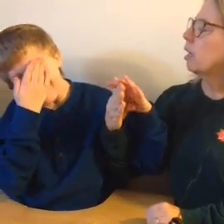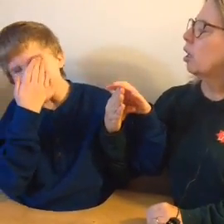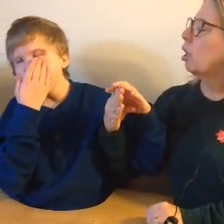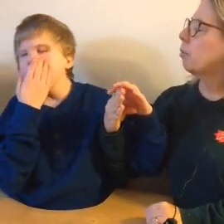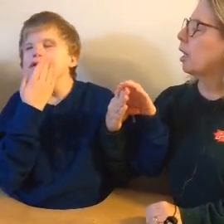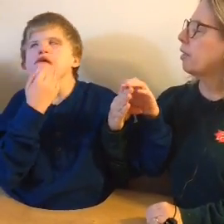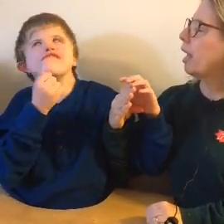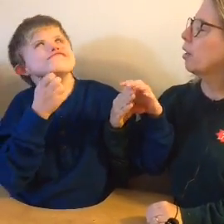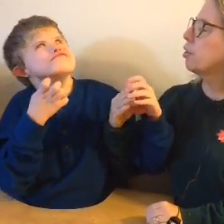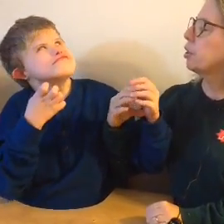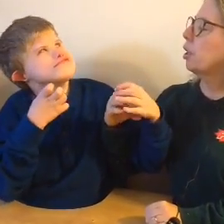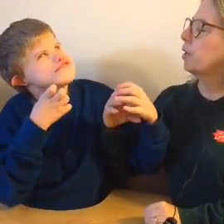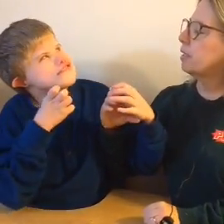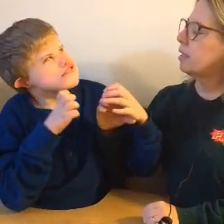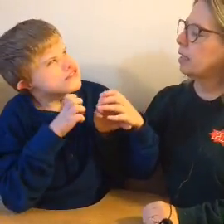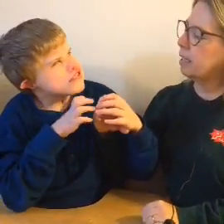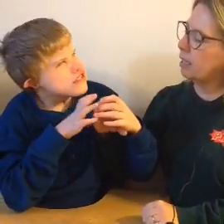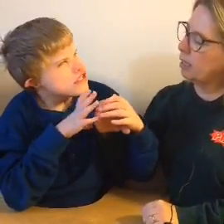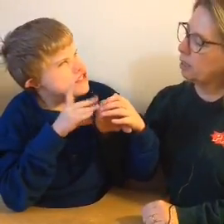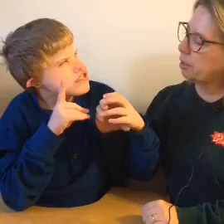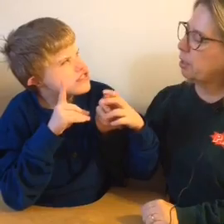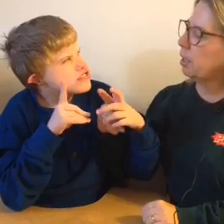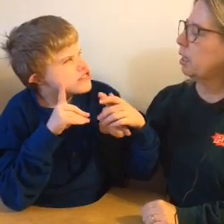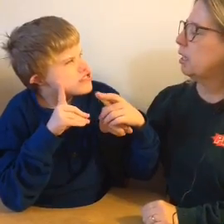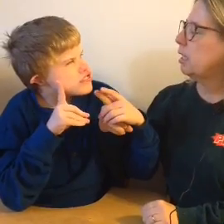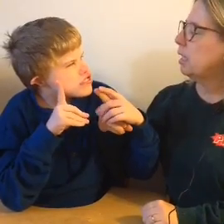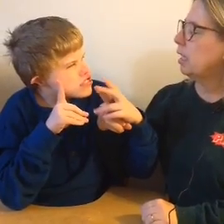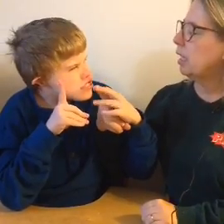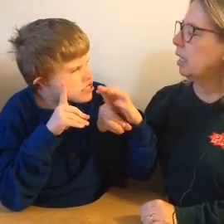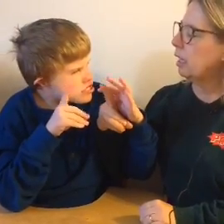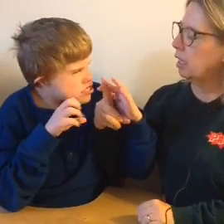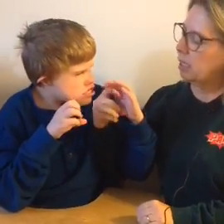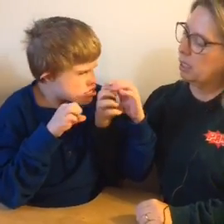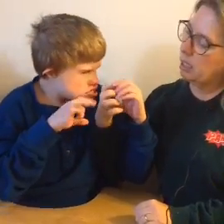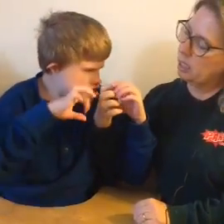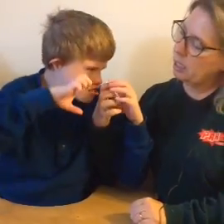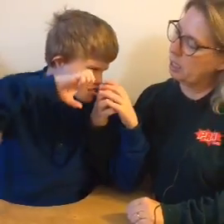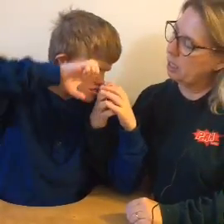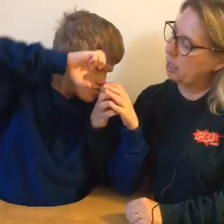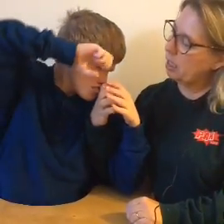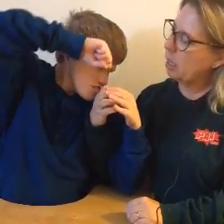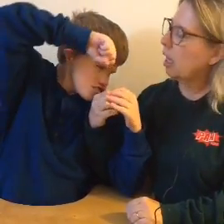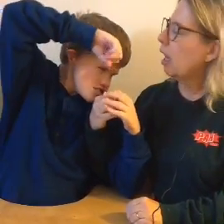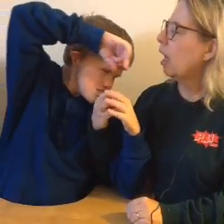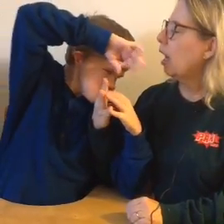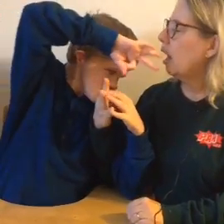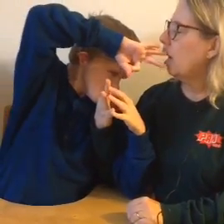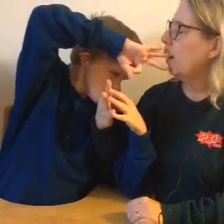oh, got the allergies going. C, good. D, E, F.